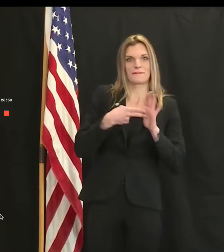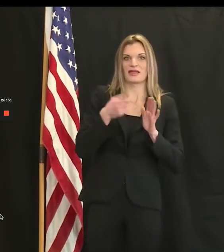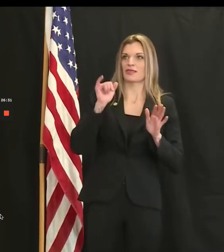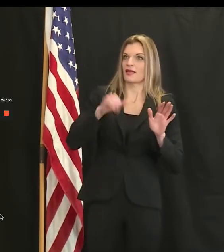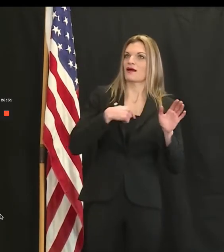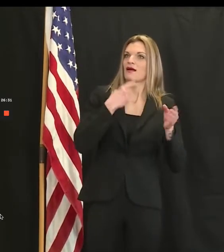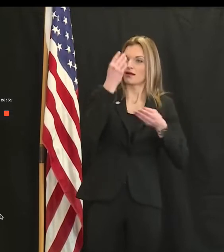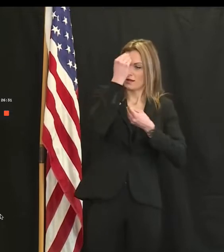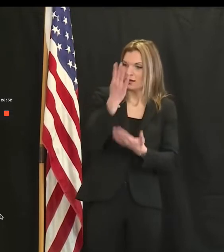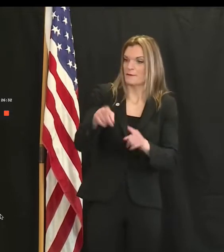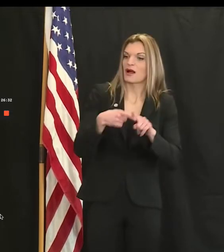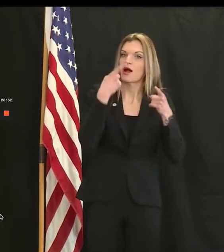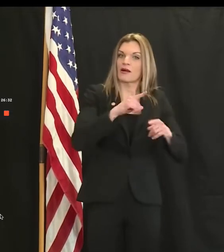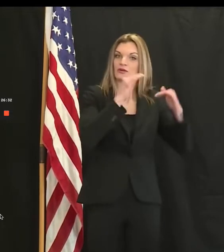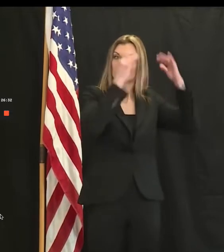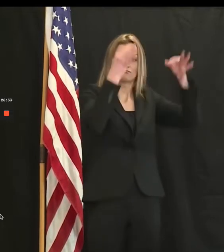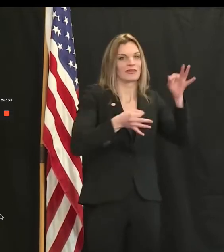proceedings.